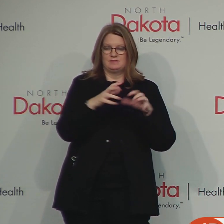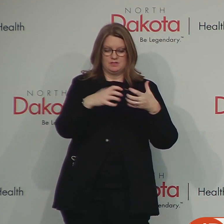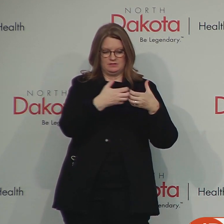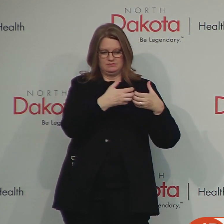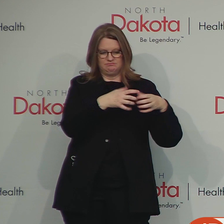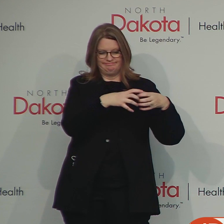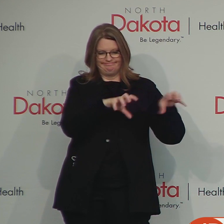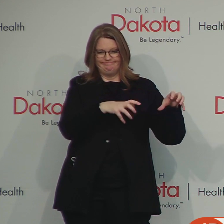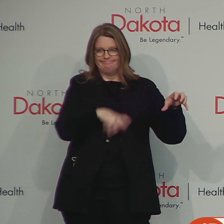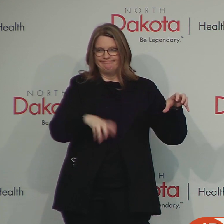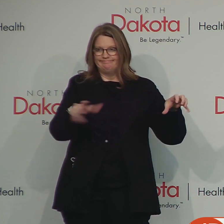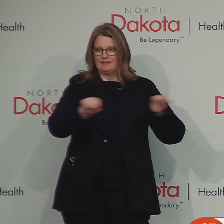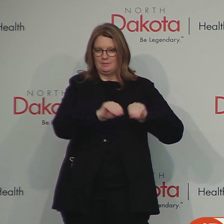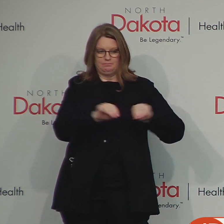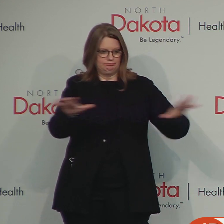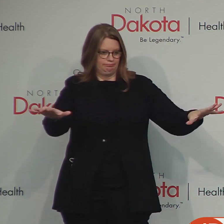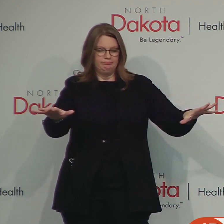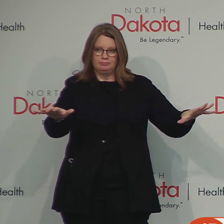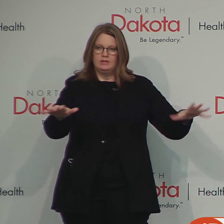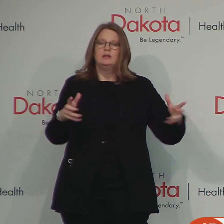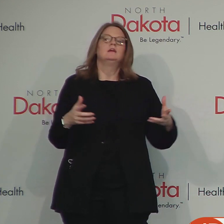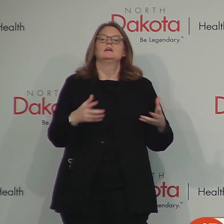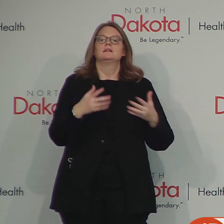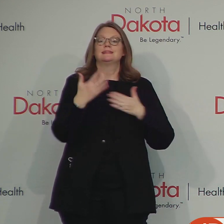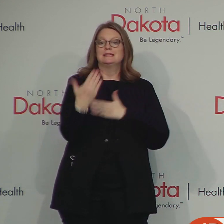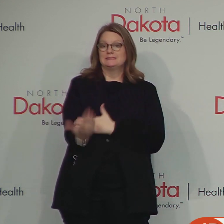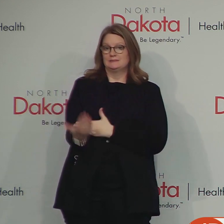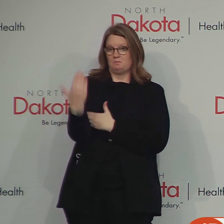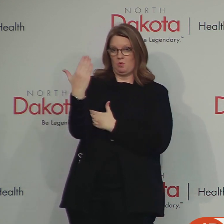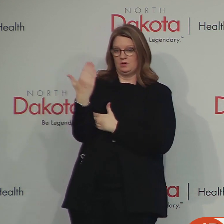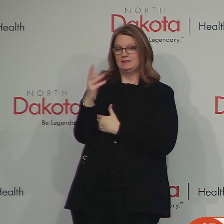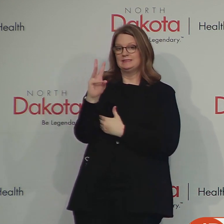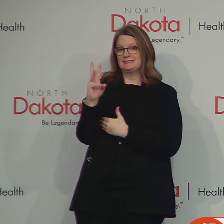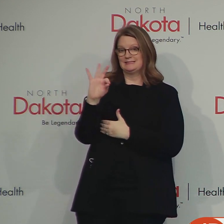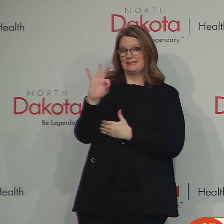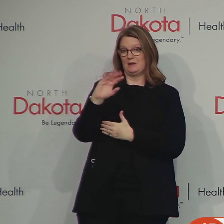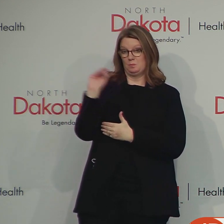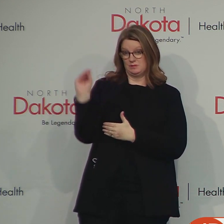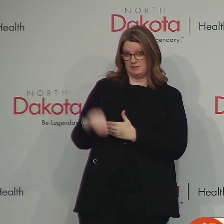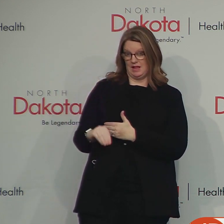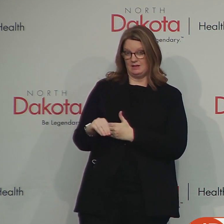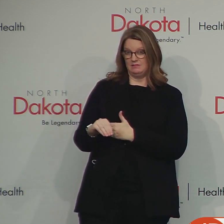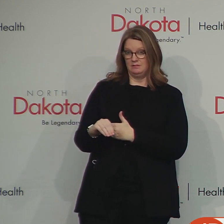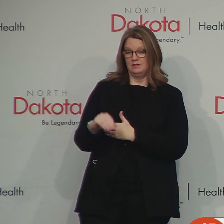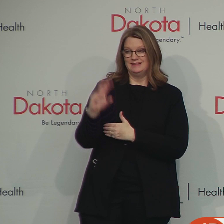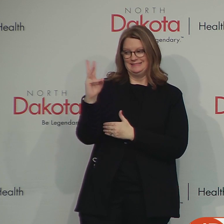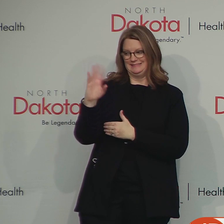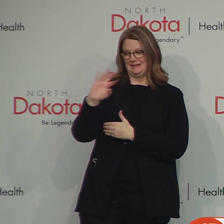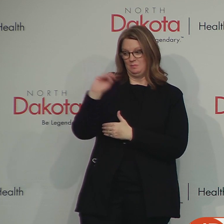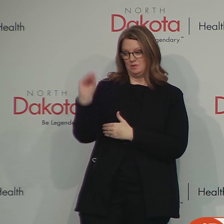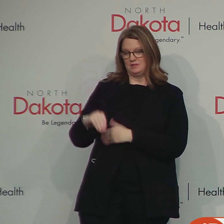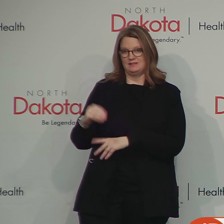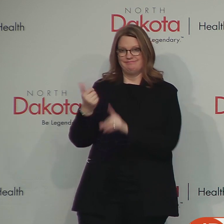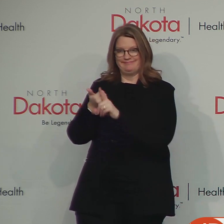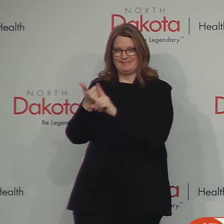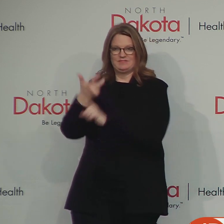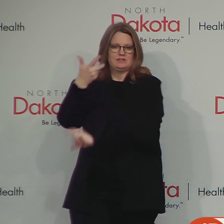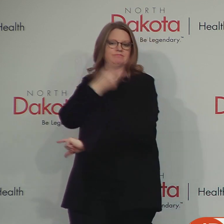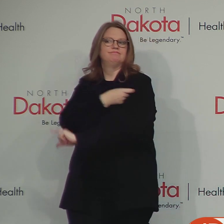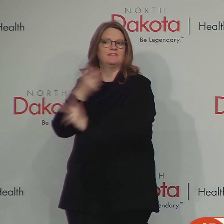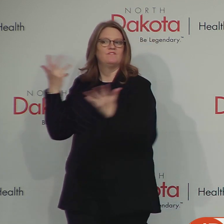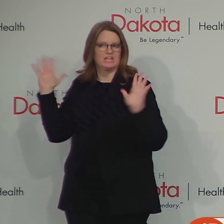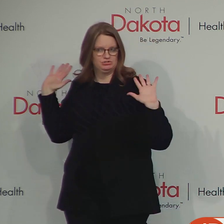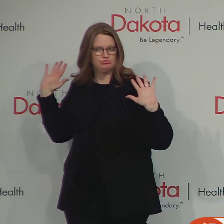ordered on behalf of providers. As of this morning, 69% of those doses have already been